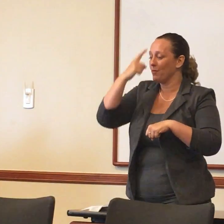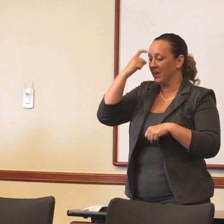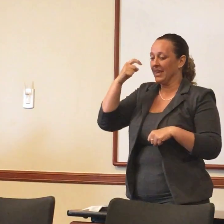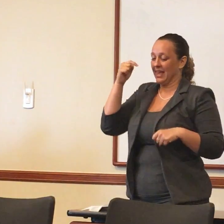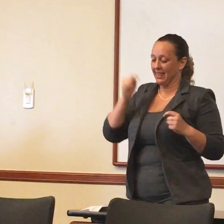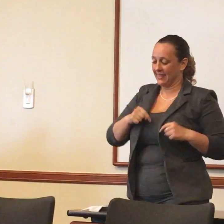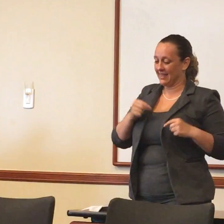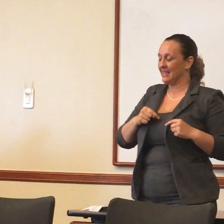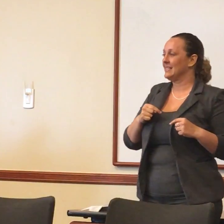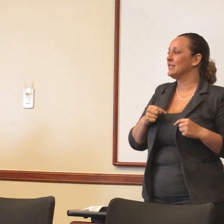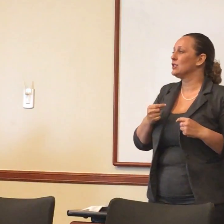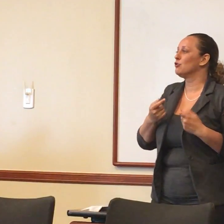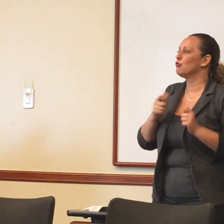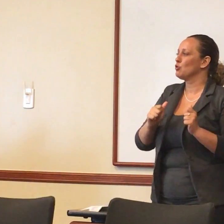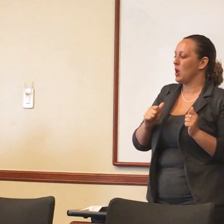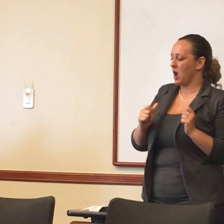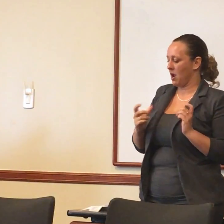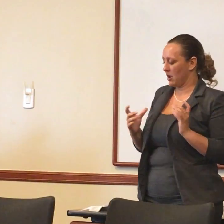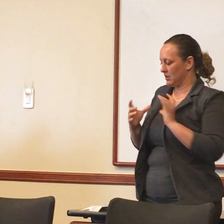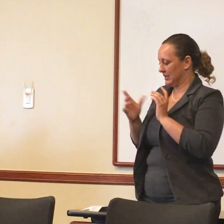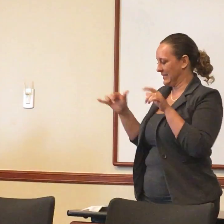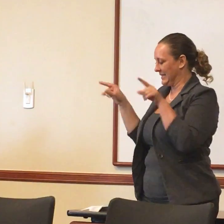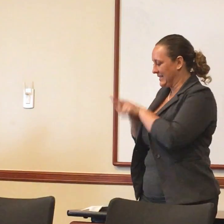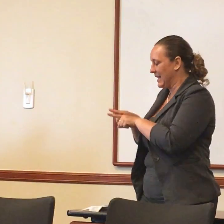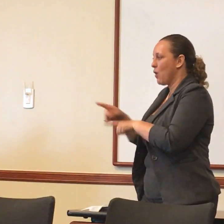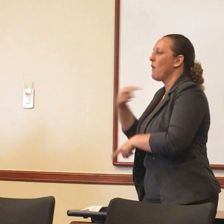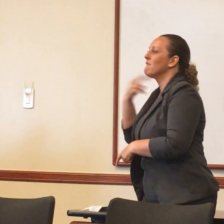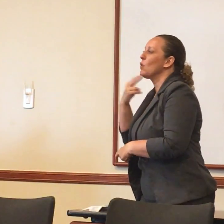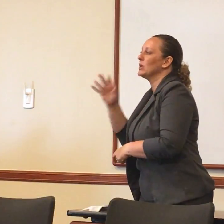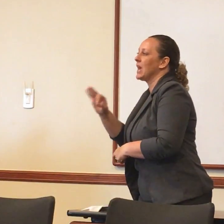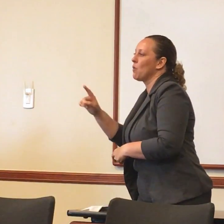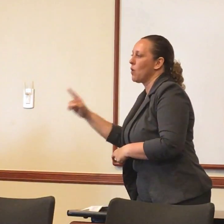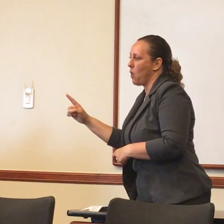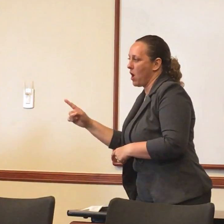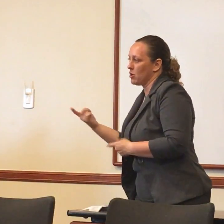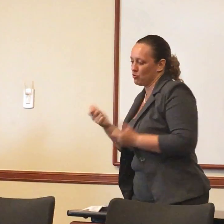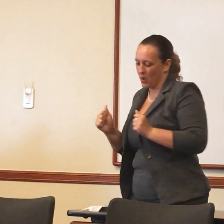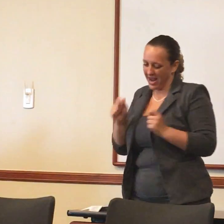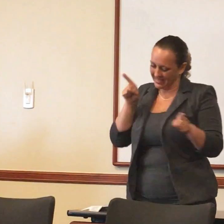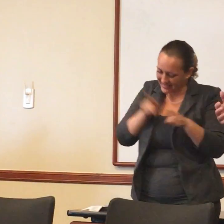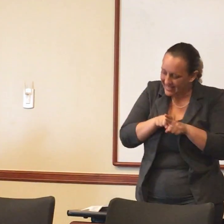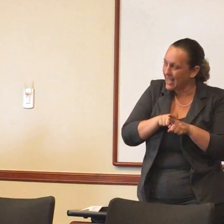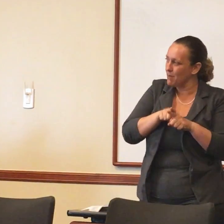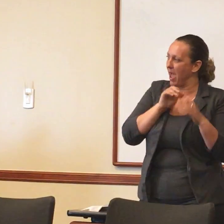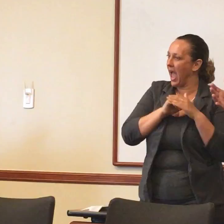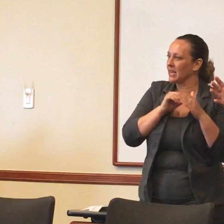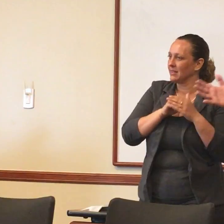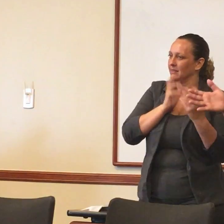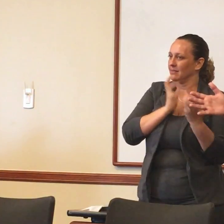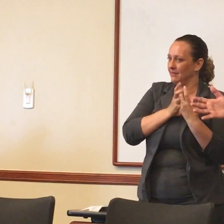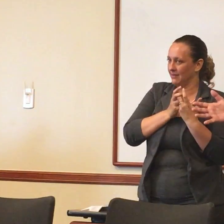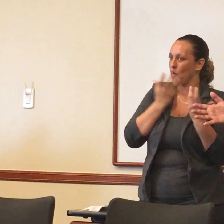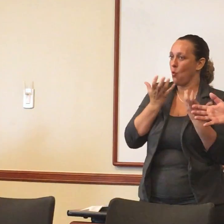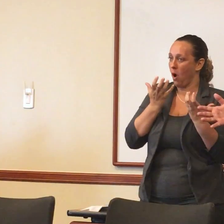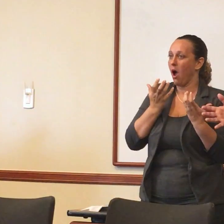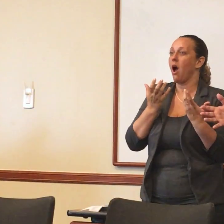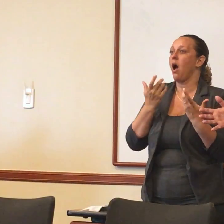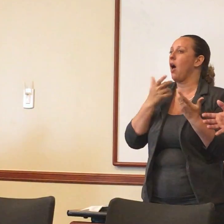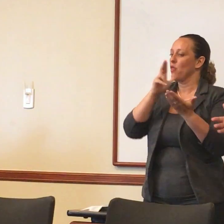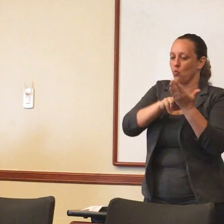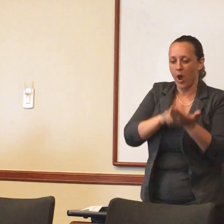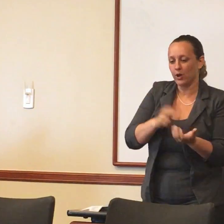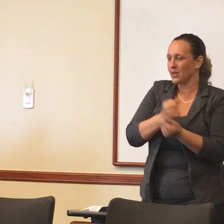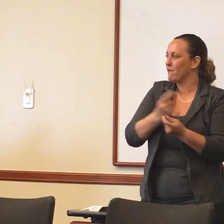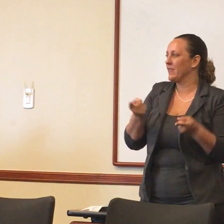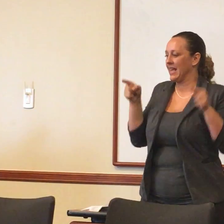close to a voice 911 call that we get, so it's treated the same. We keep the records the same way. Also, again, I don't see anybody here doing